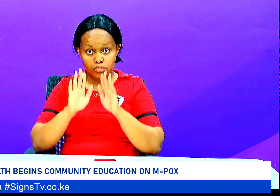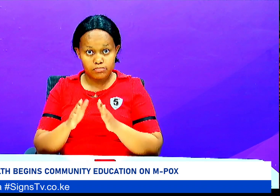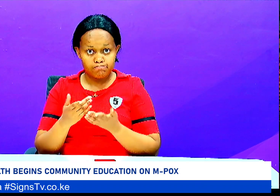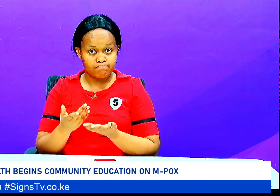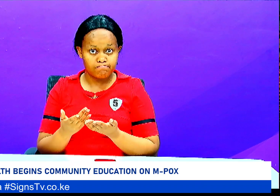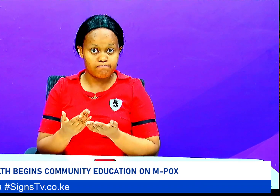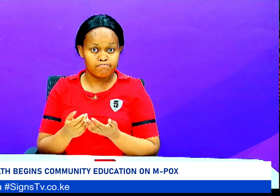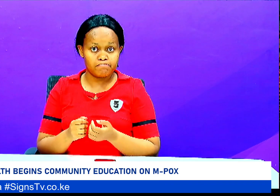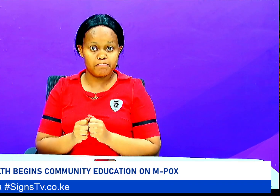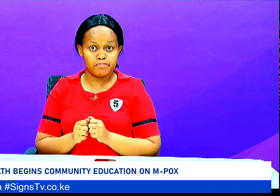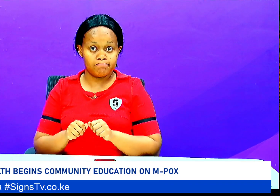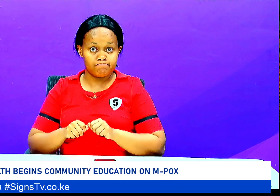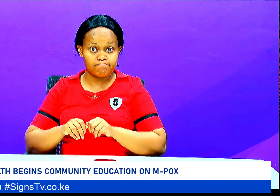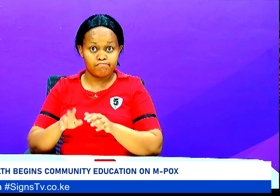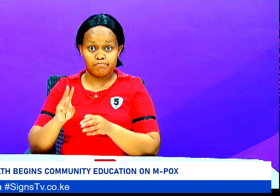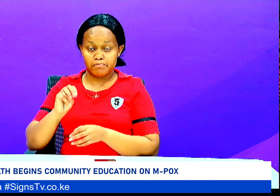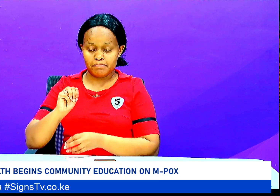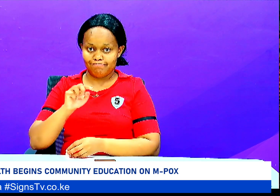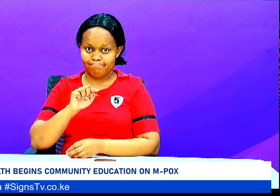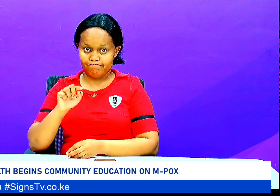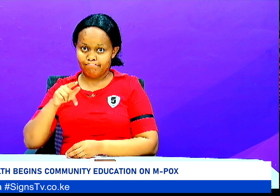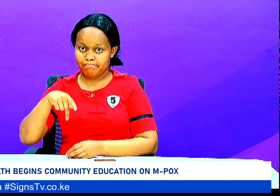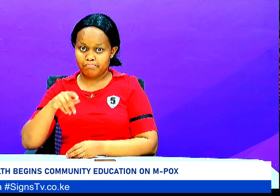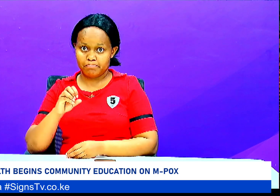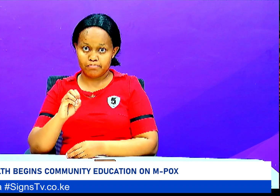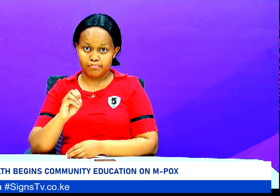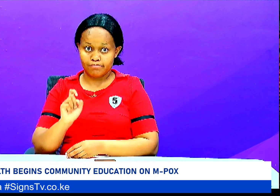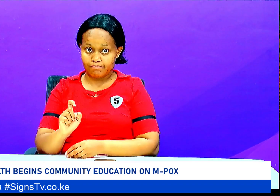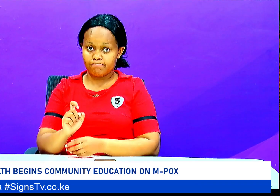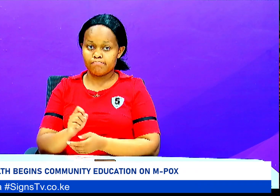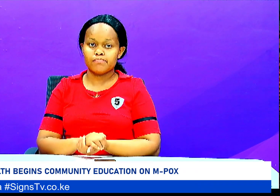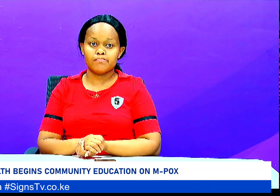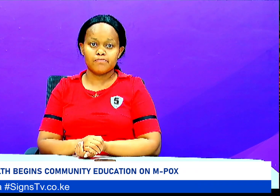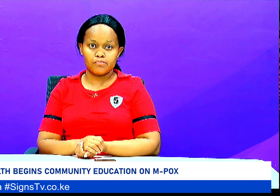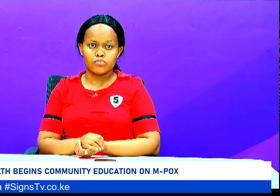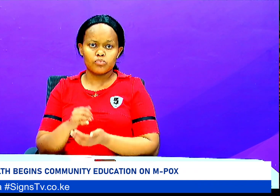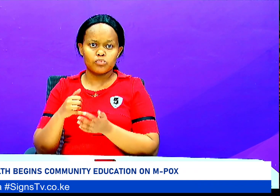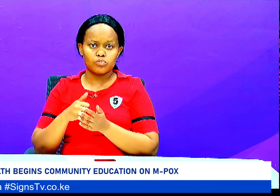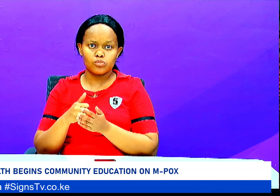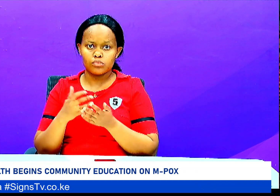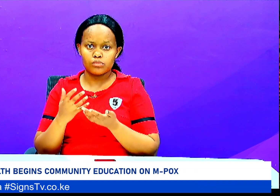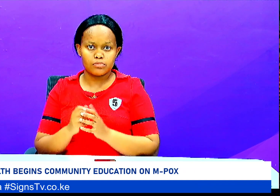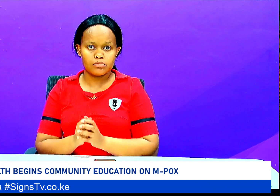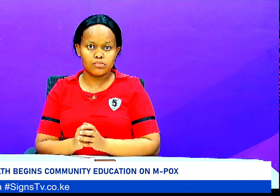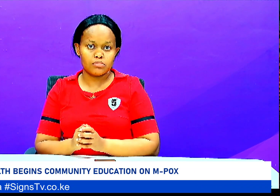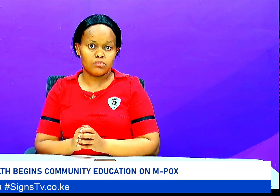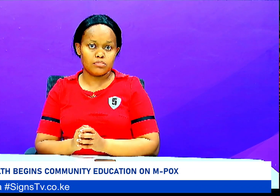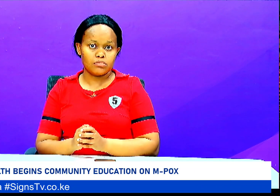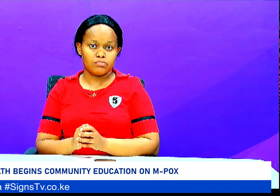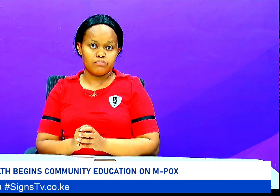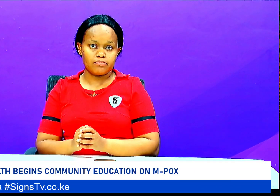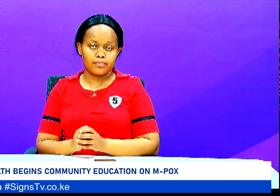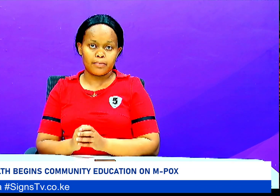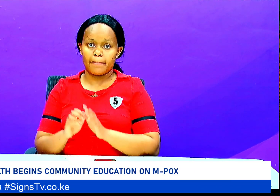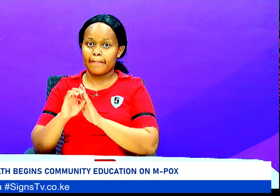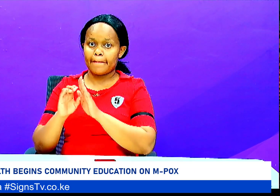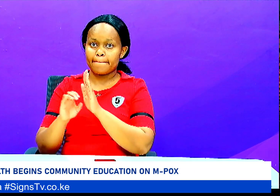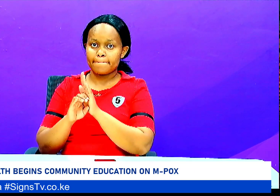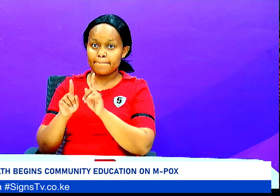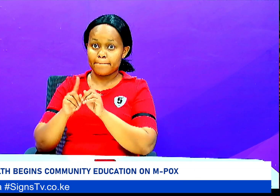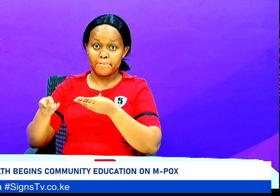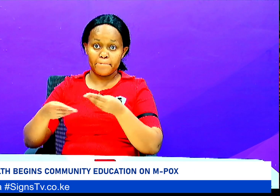Health, has launched a public education campaign to curb the spread of mpox.